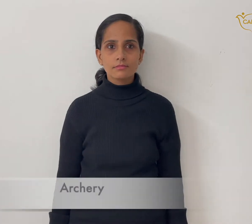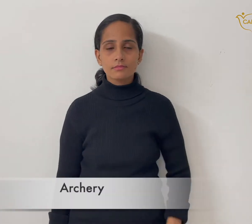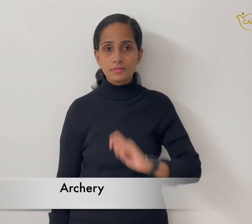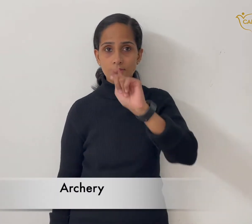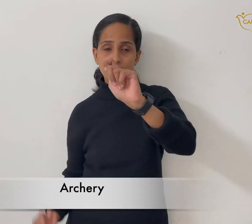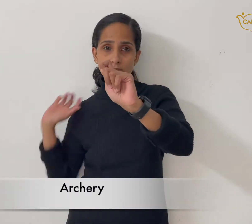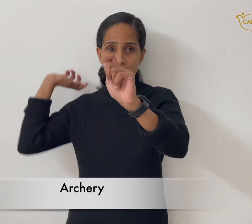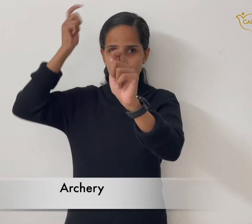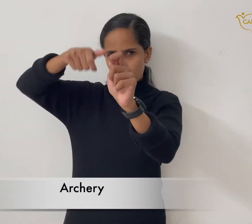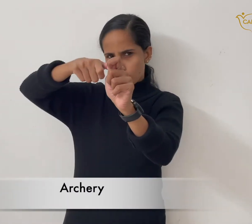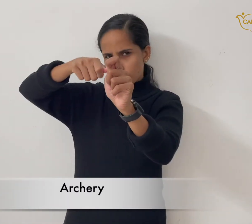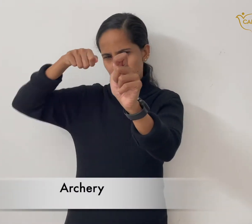Archery.